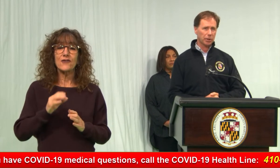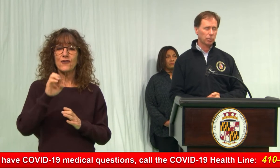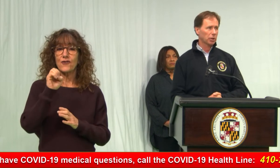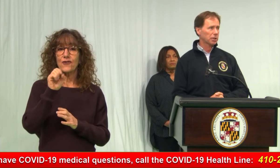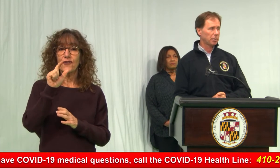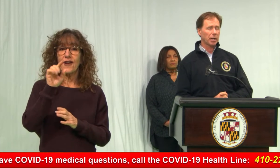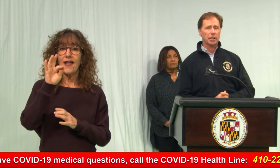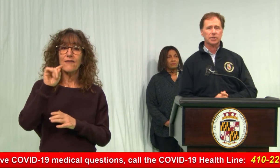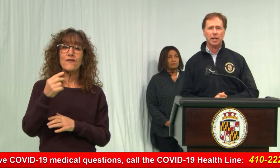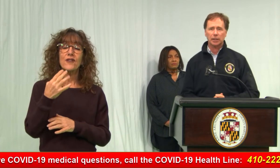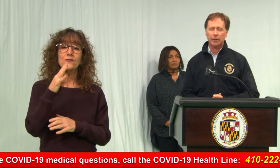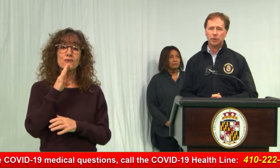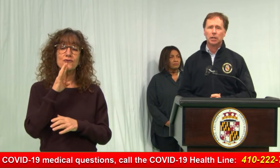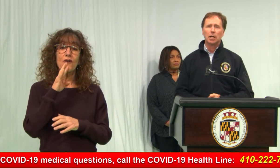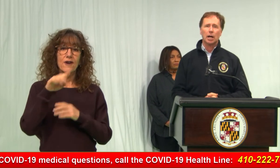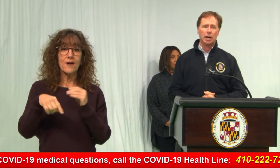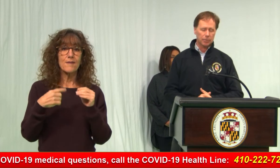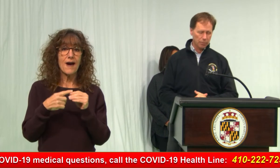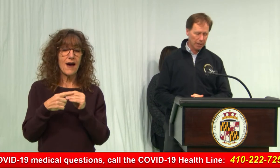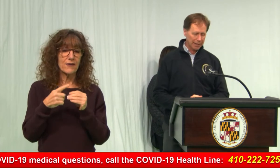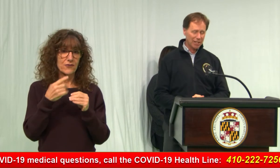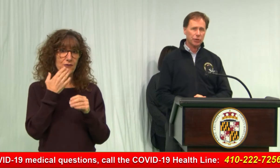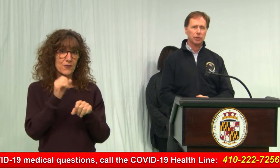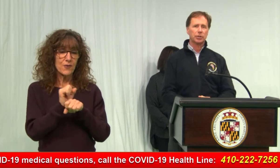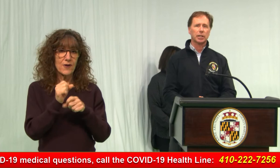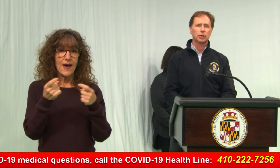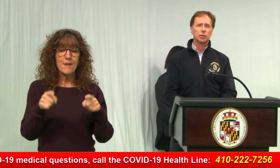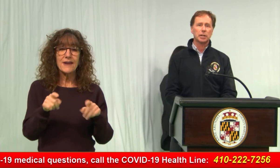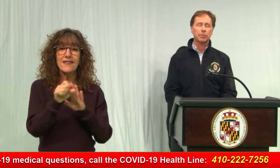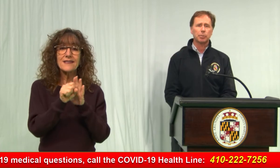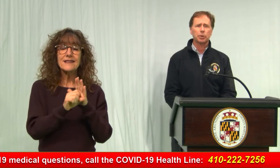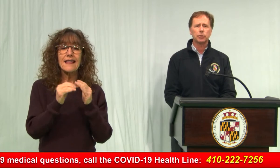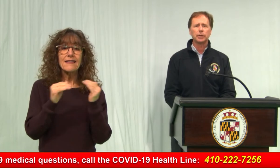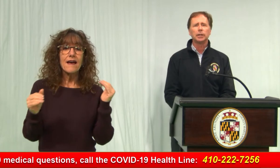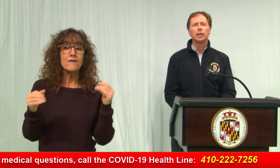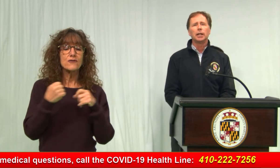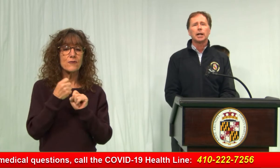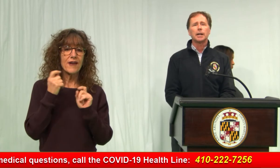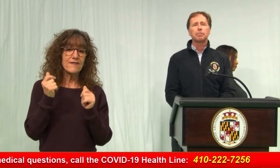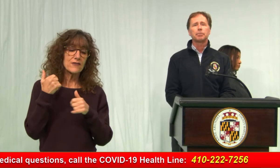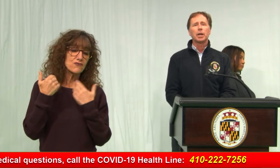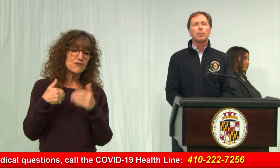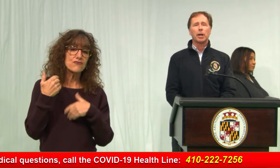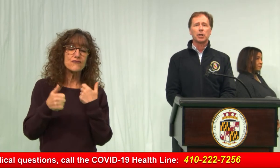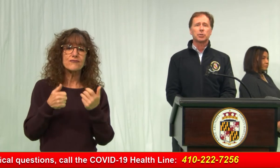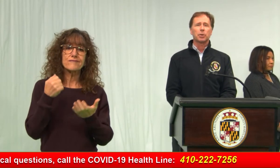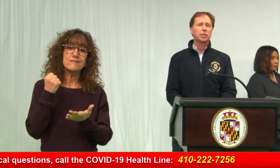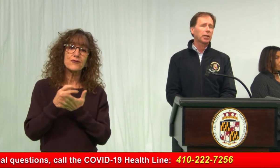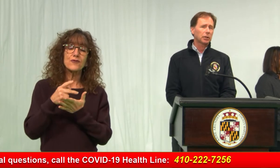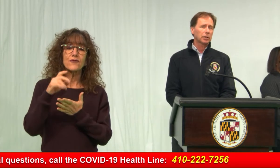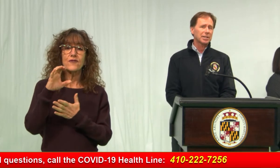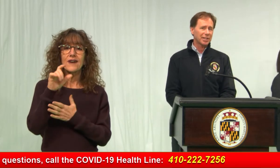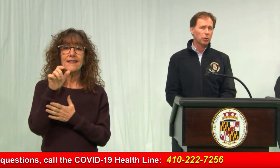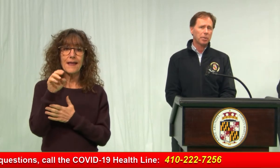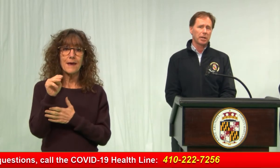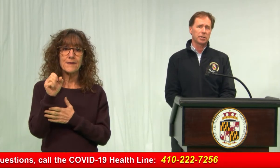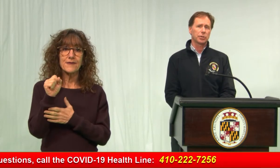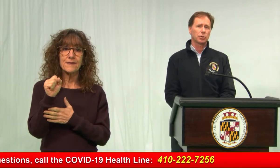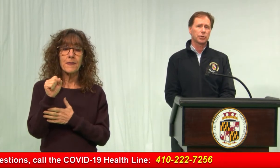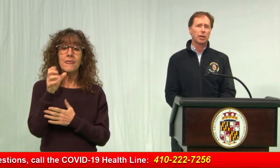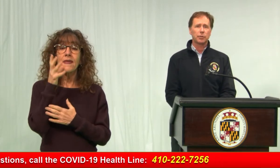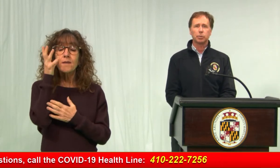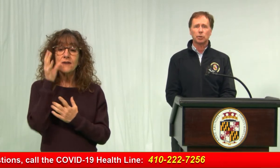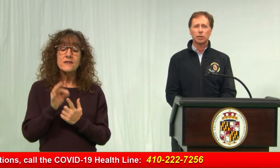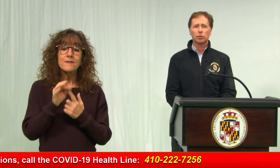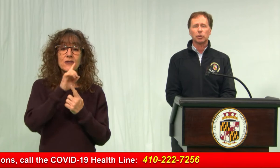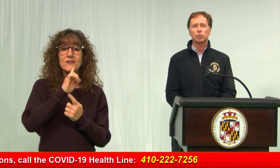about some of the good work that's been done at the state level to make it easier to get those claims approved. Parents, particularly single parents